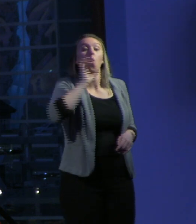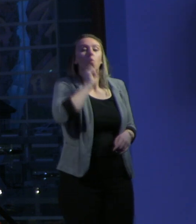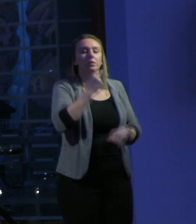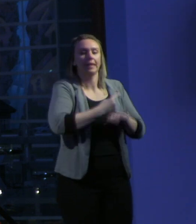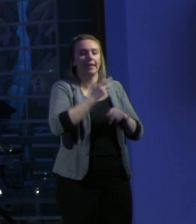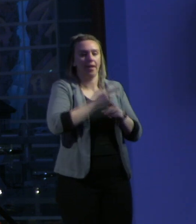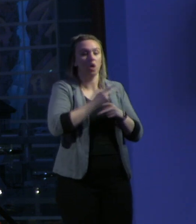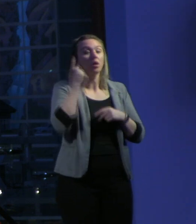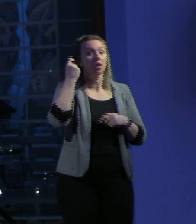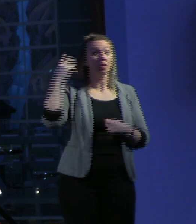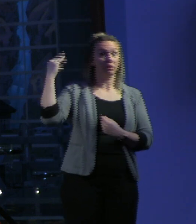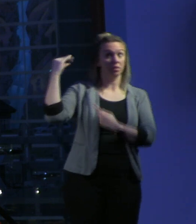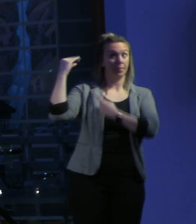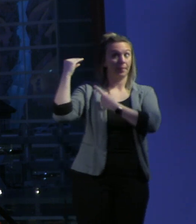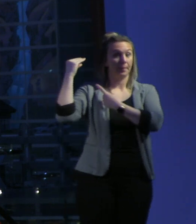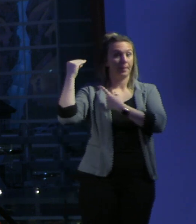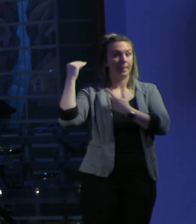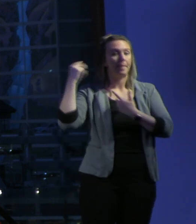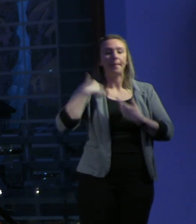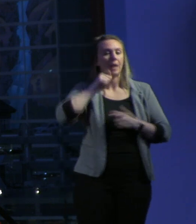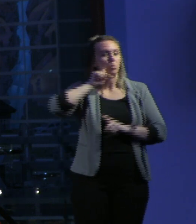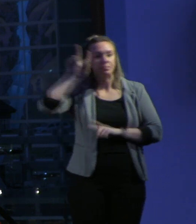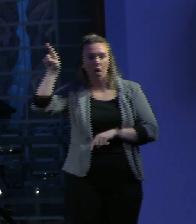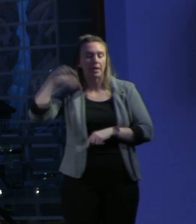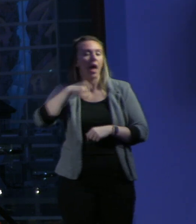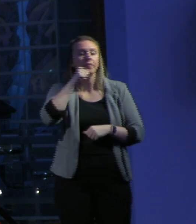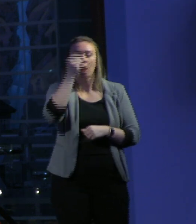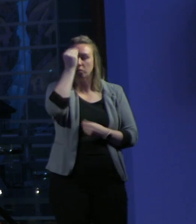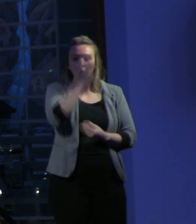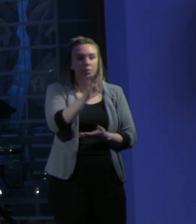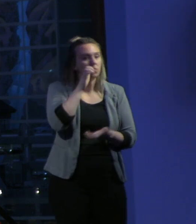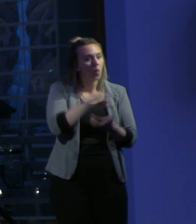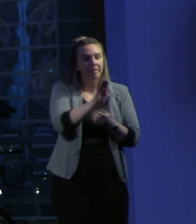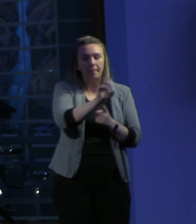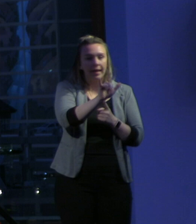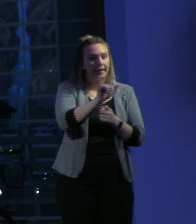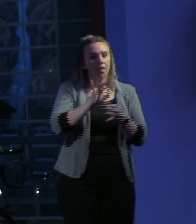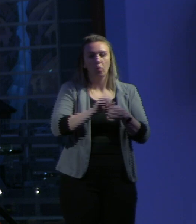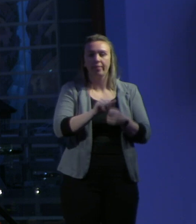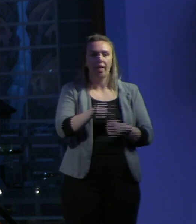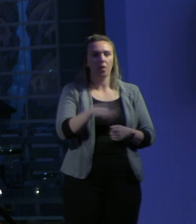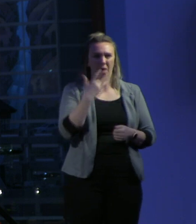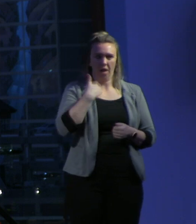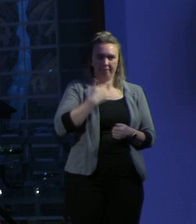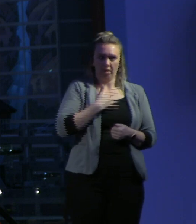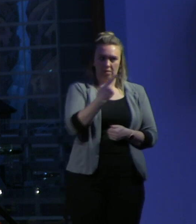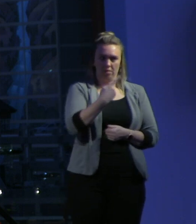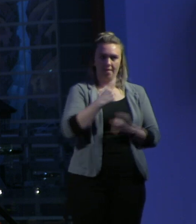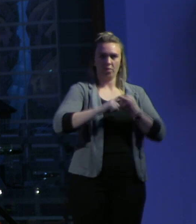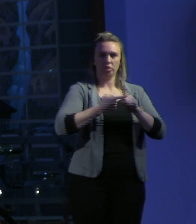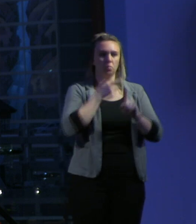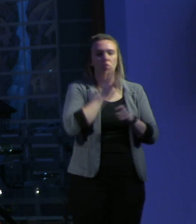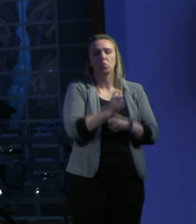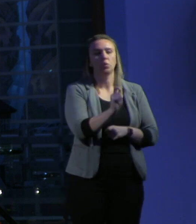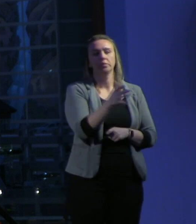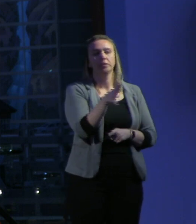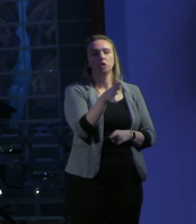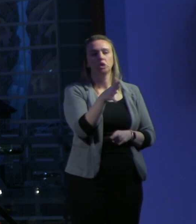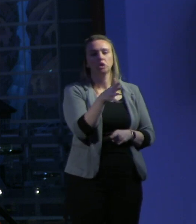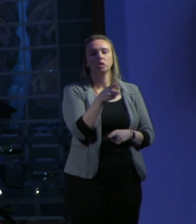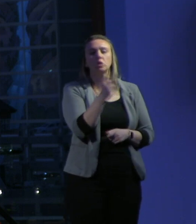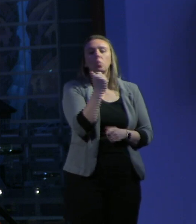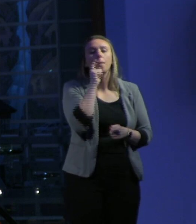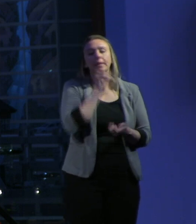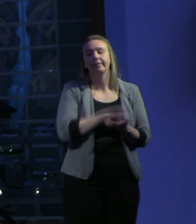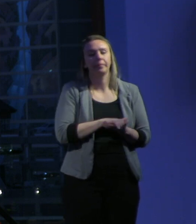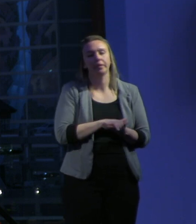David. I've not told his wife, Becky, about him, because I'm thinking, it'll ruin our friendship. She's never going to believe